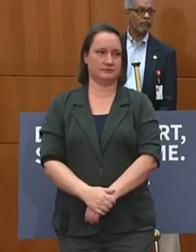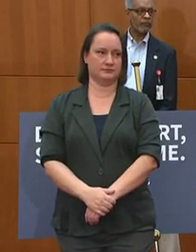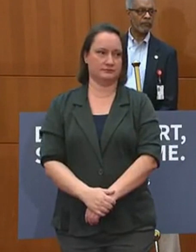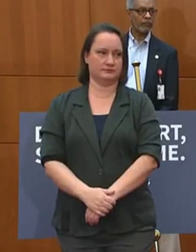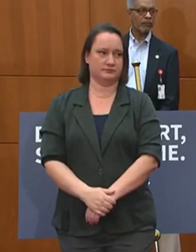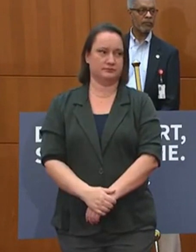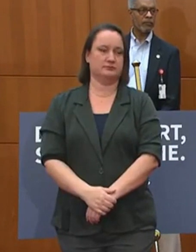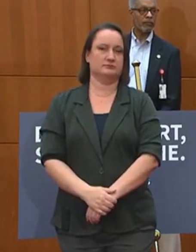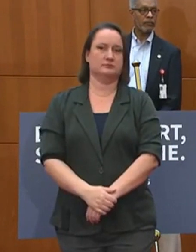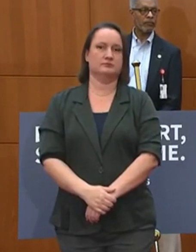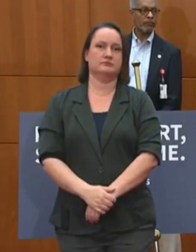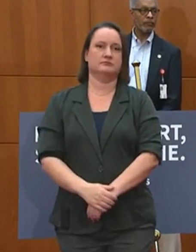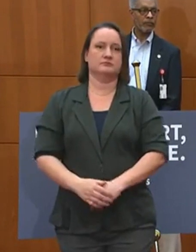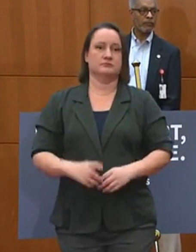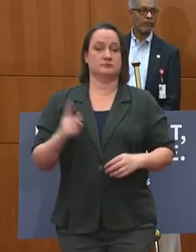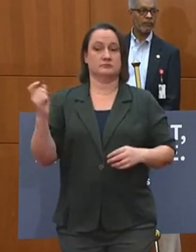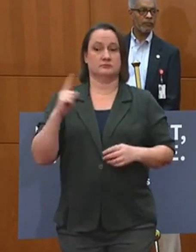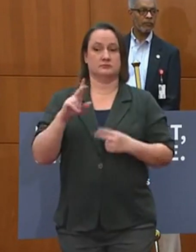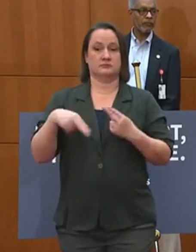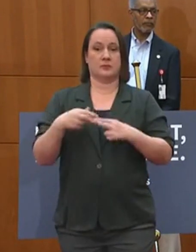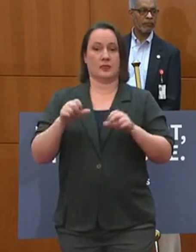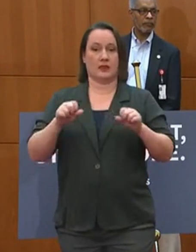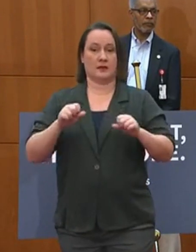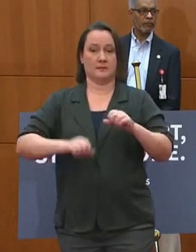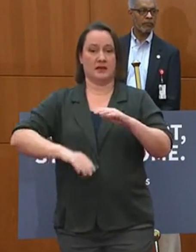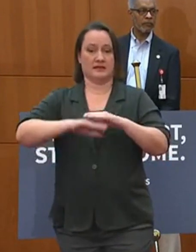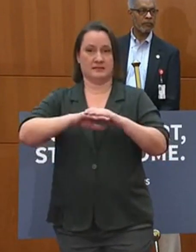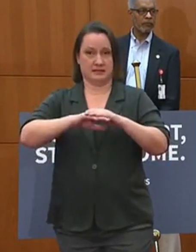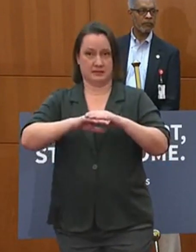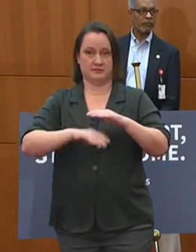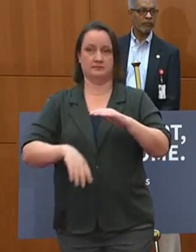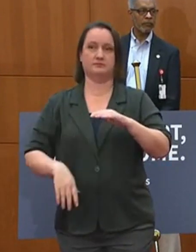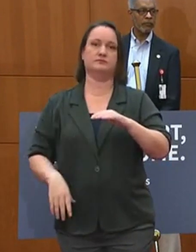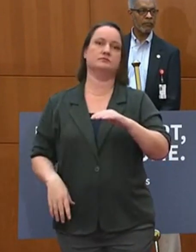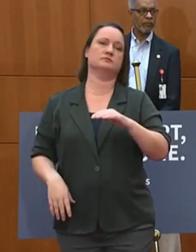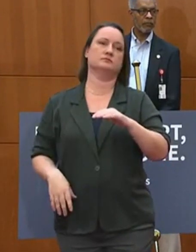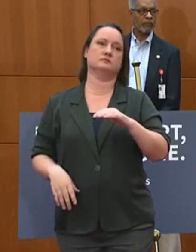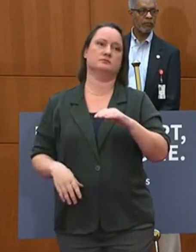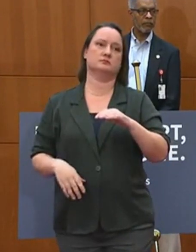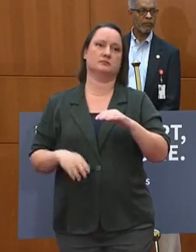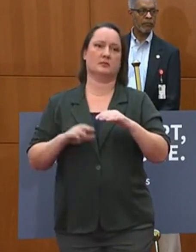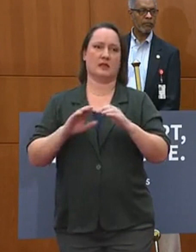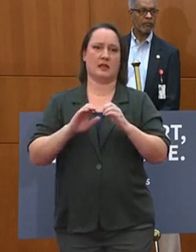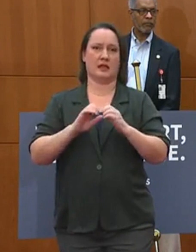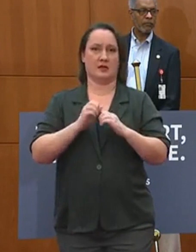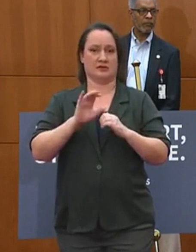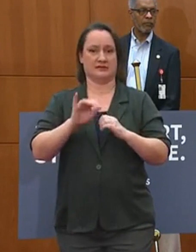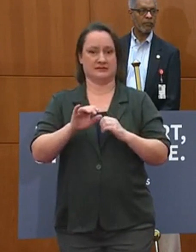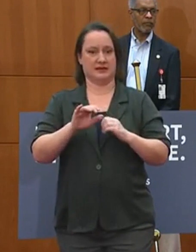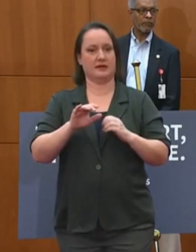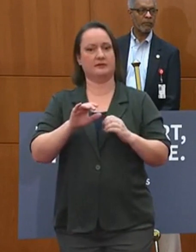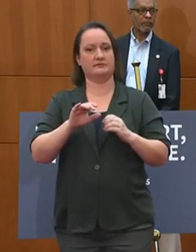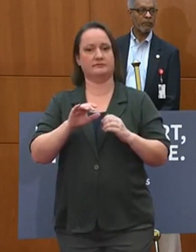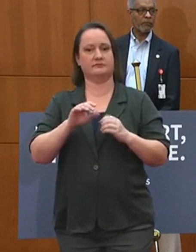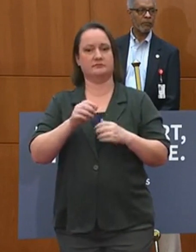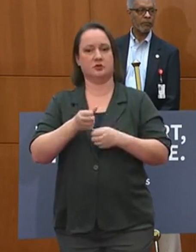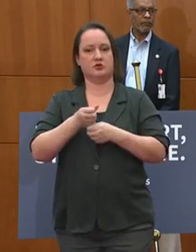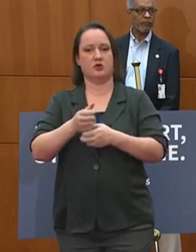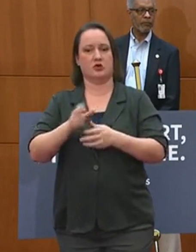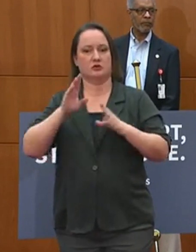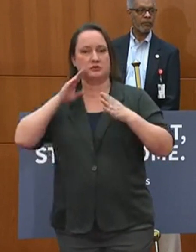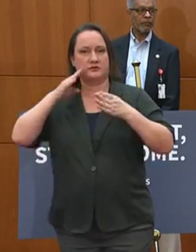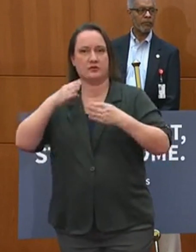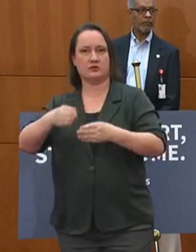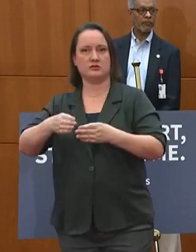So the question really was around capacity, and how did capacity lead to focusing on the high